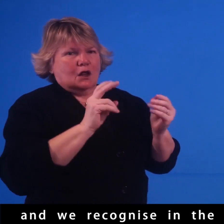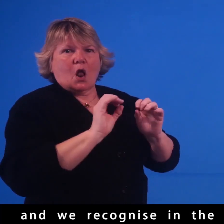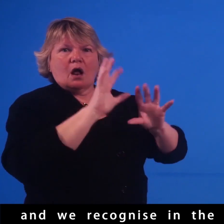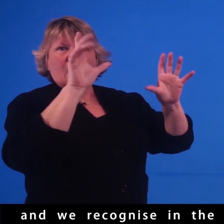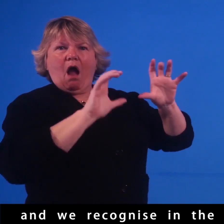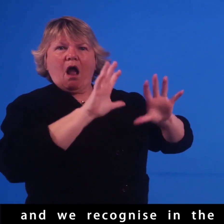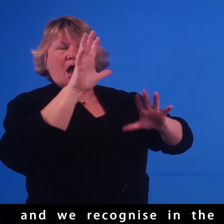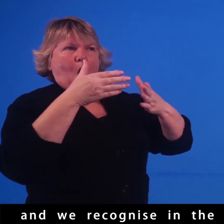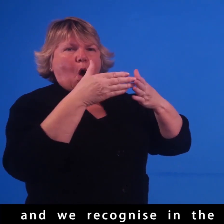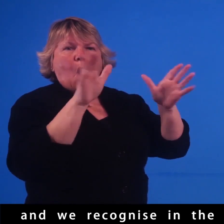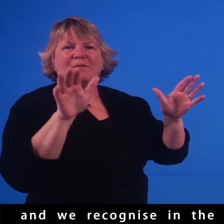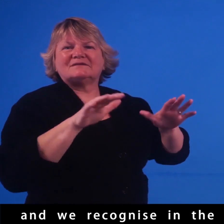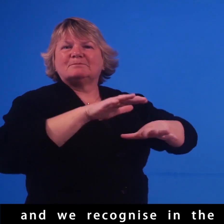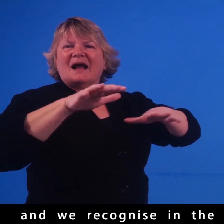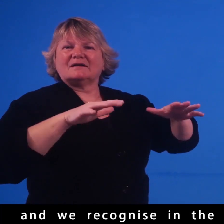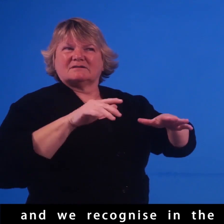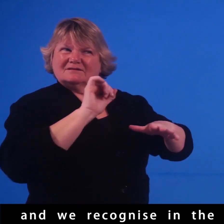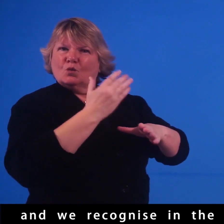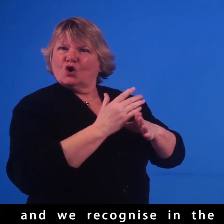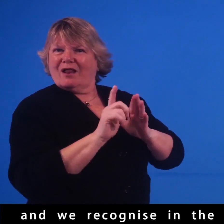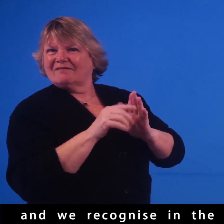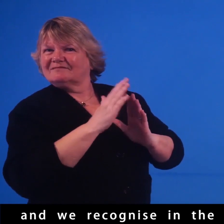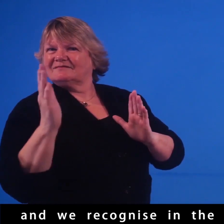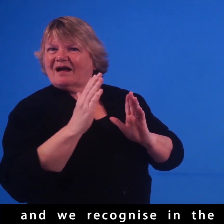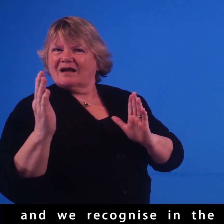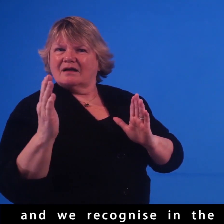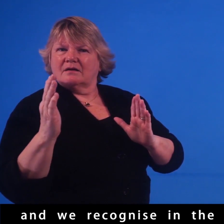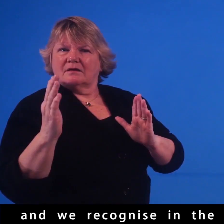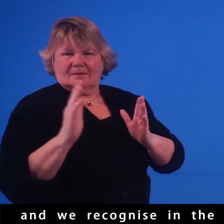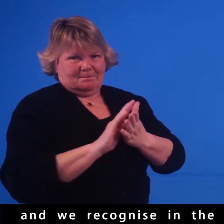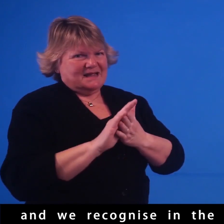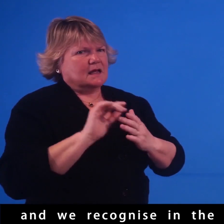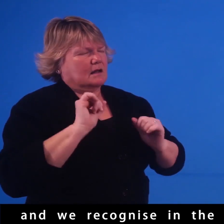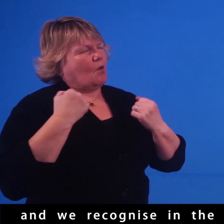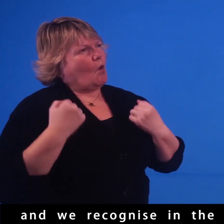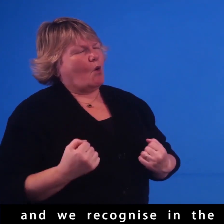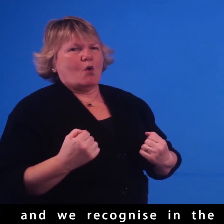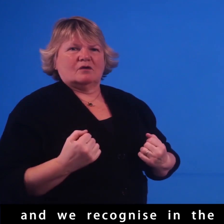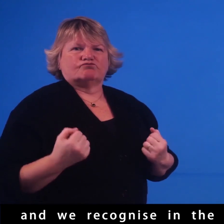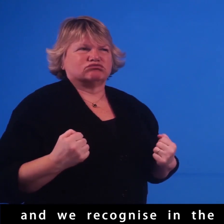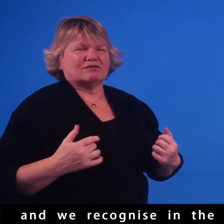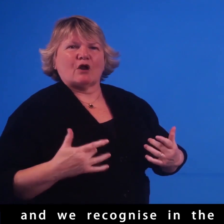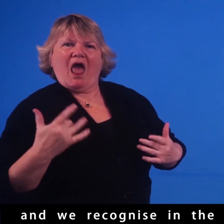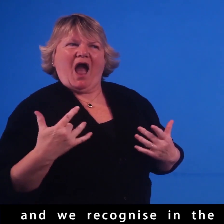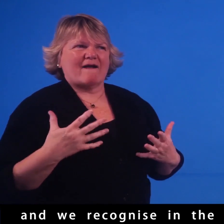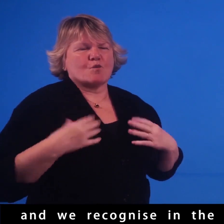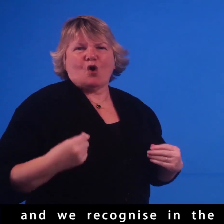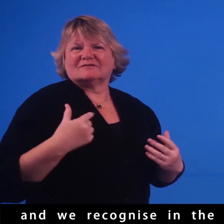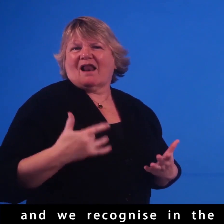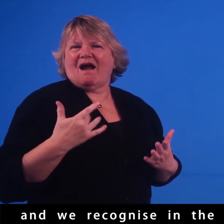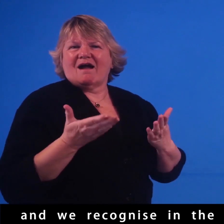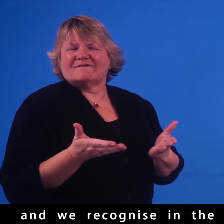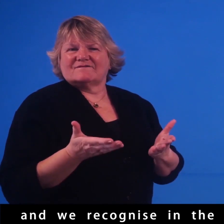And we recognise in the luminosity and open spaces of his later work a profound veneration for